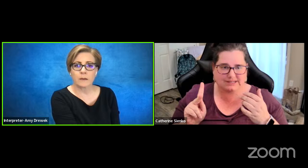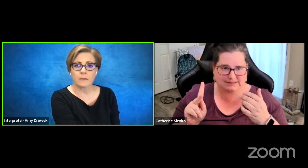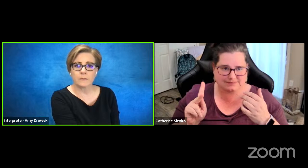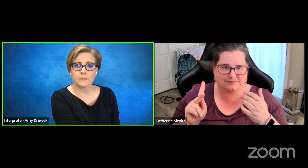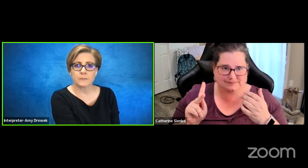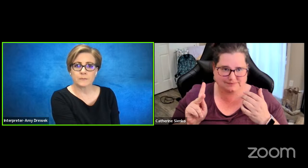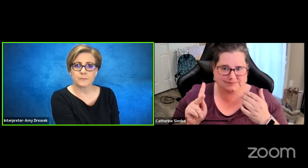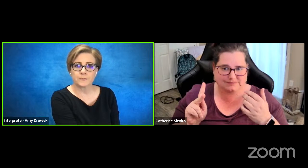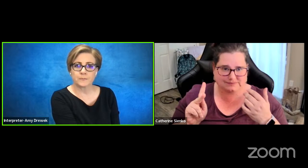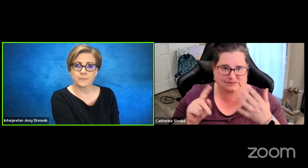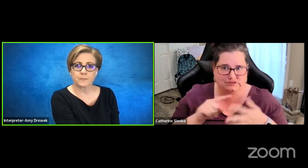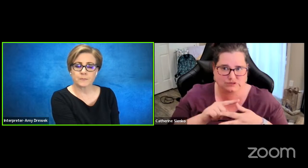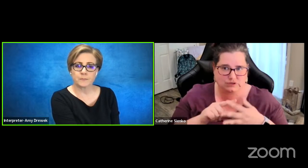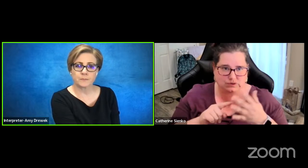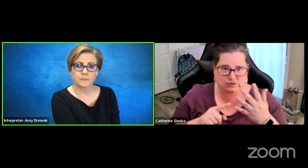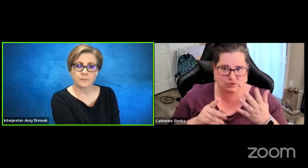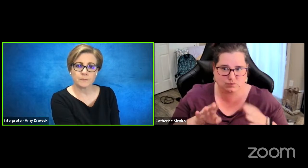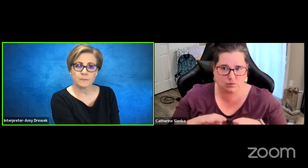and Robin Vorick.